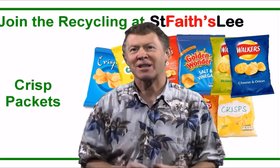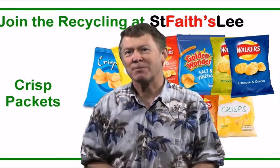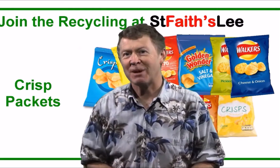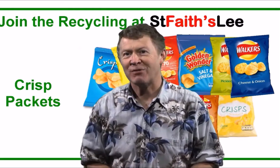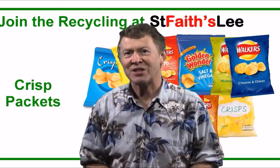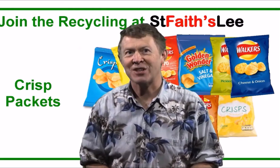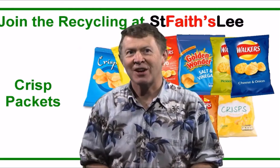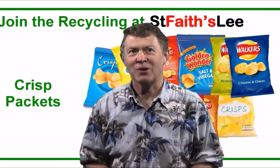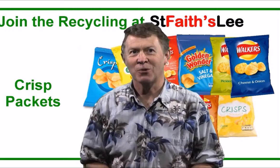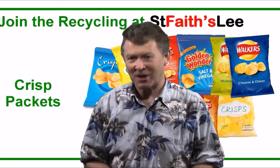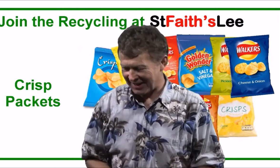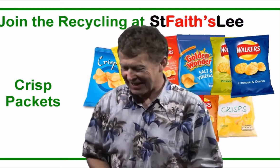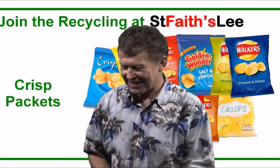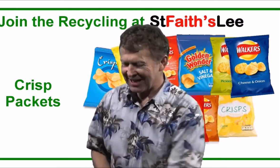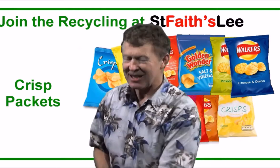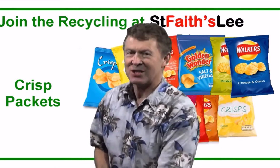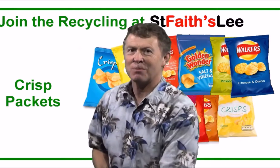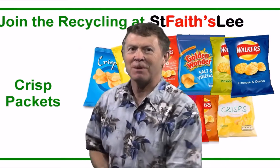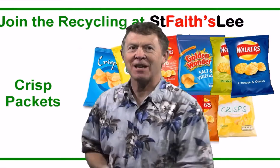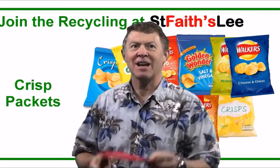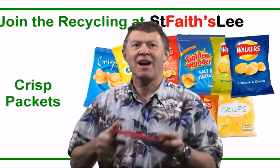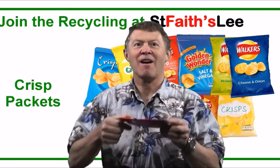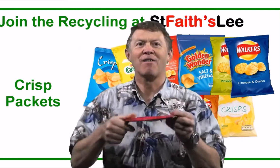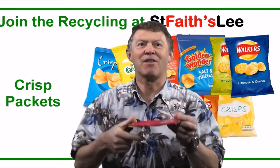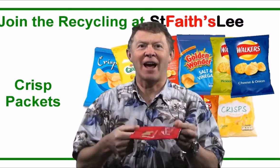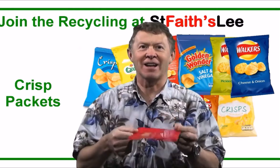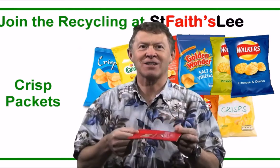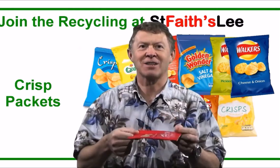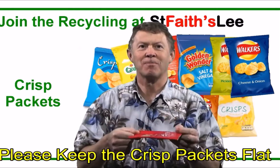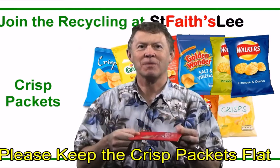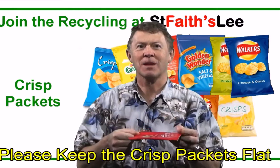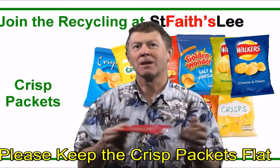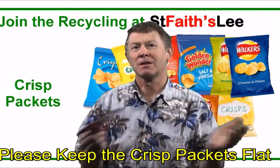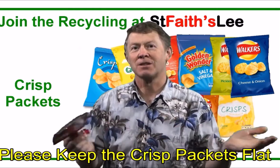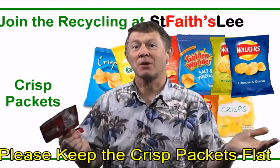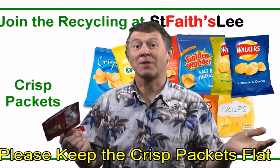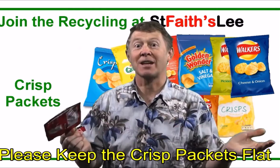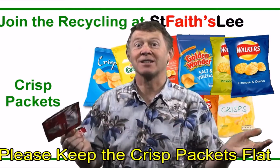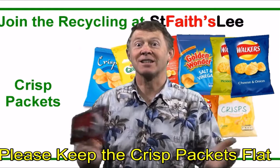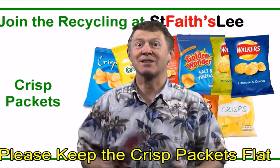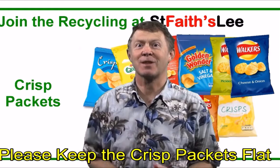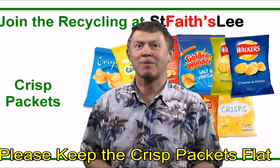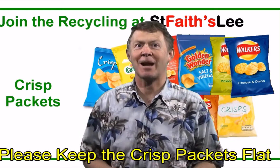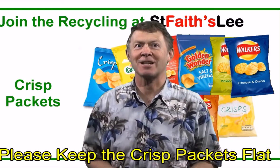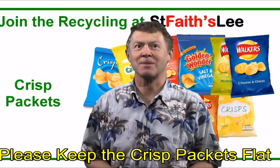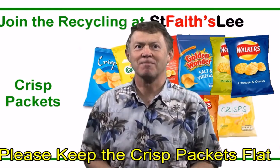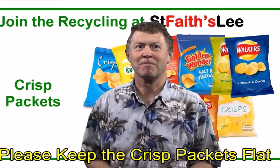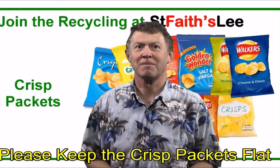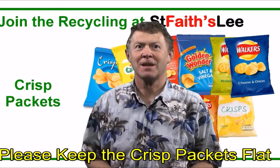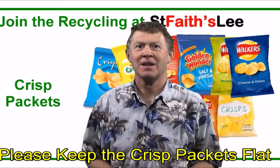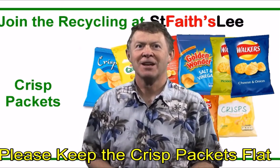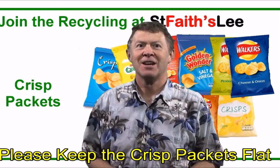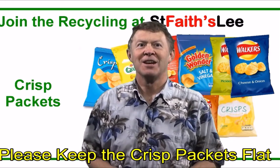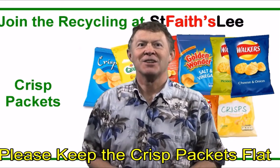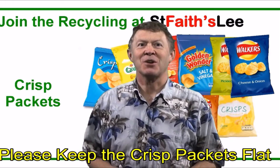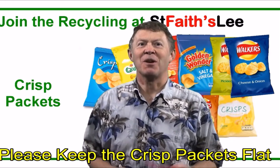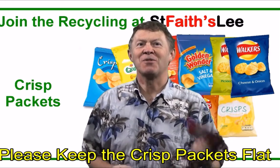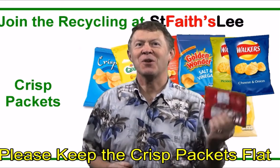to be recycled, they need to be flat. So that's neater for the planet. So if you have